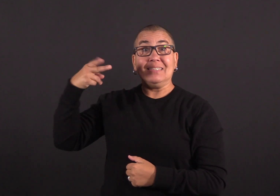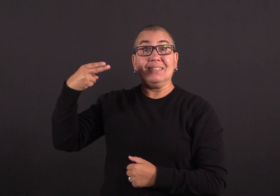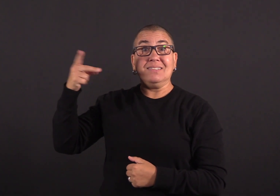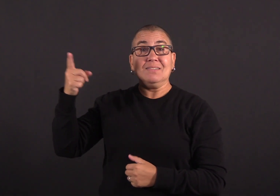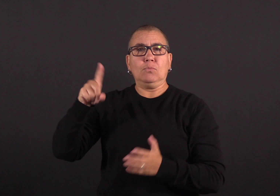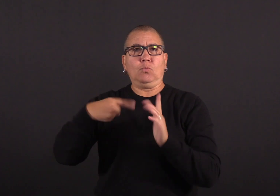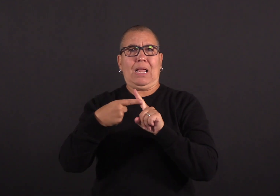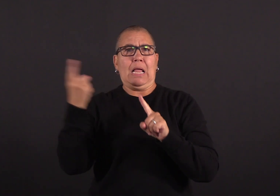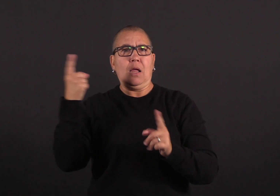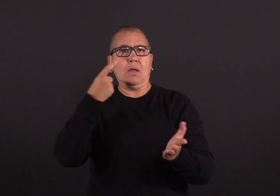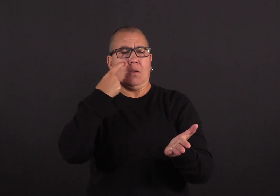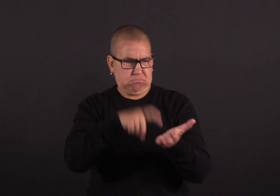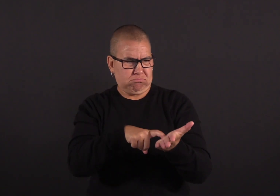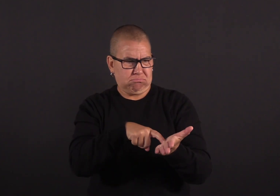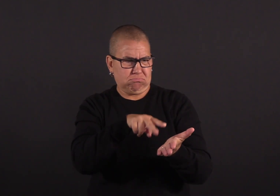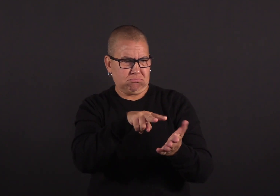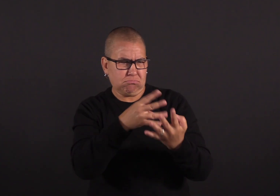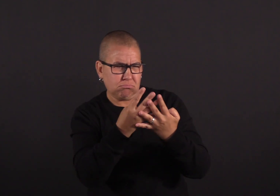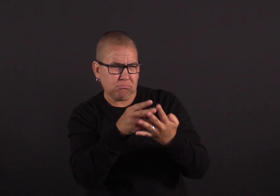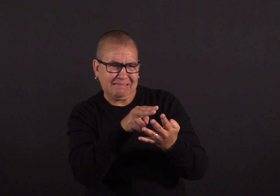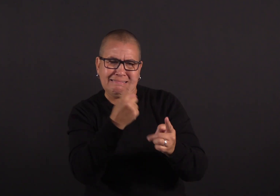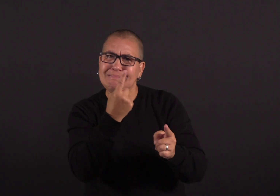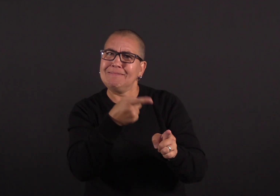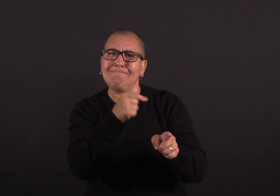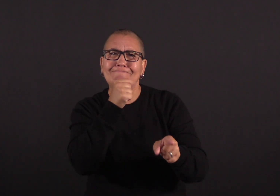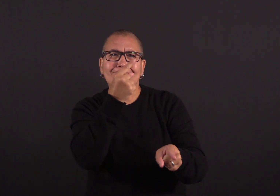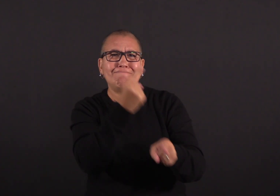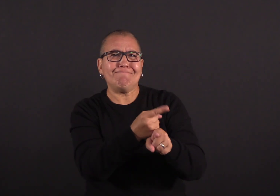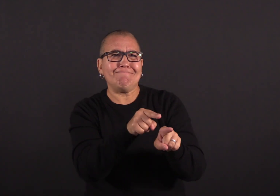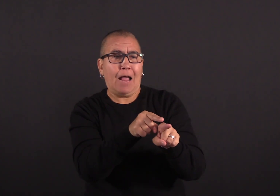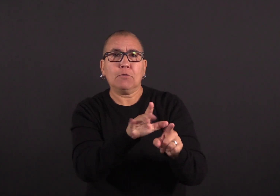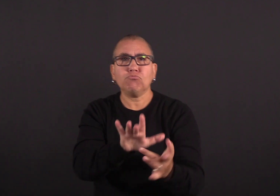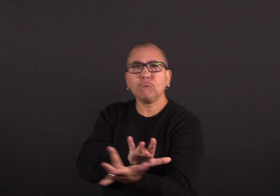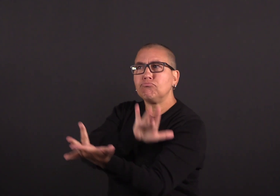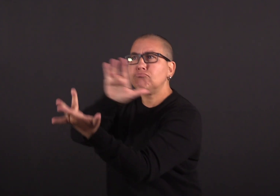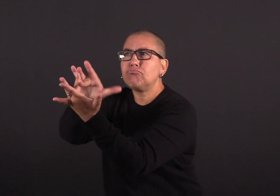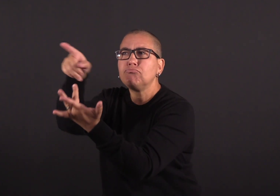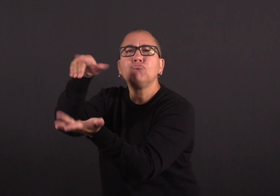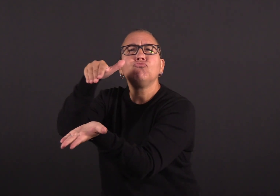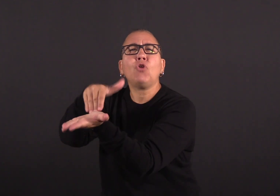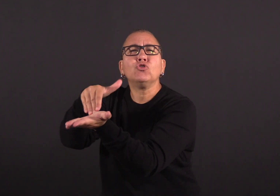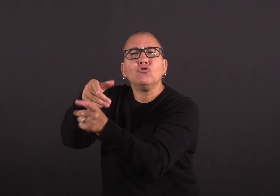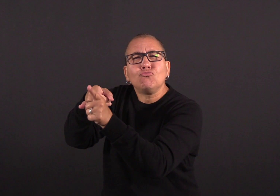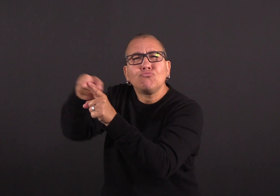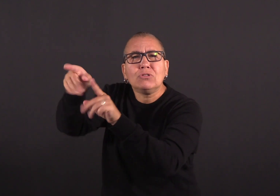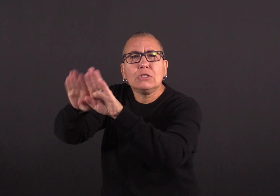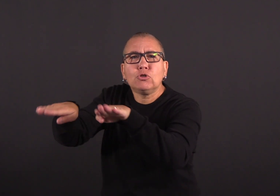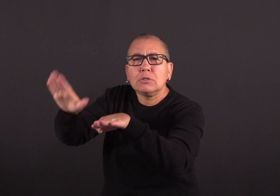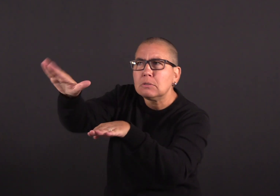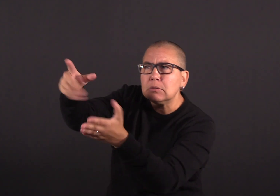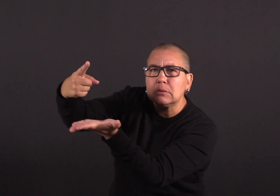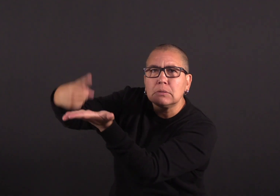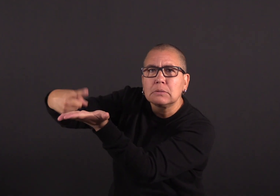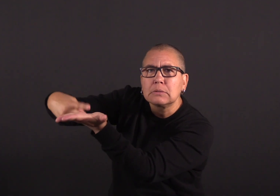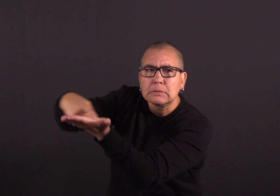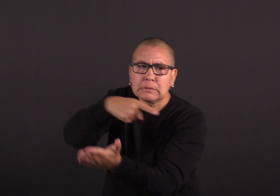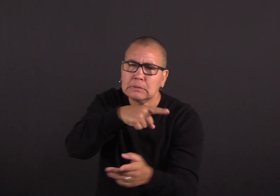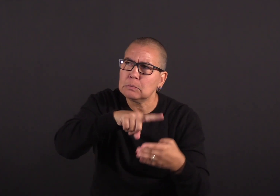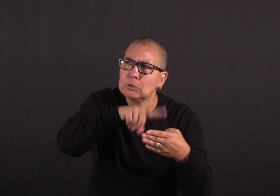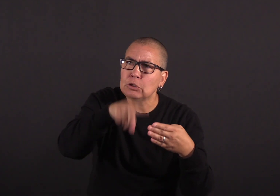When a condition is detected, MDH contacts the child's healthcare provider to discuss the result,